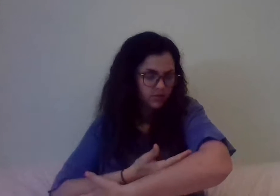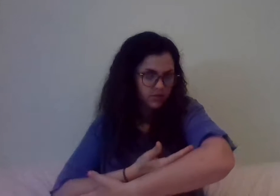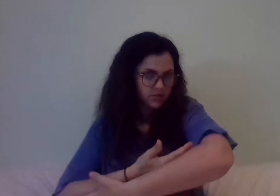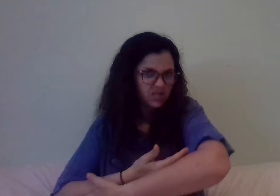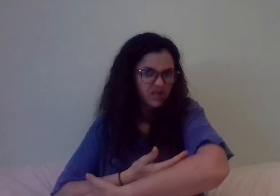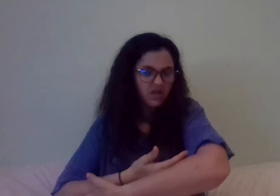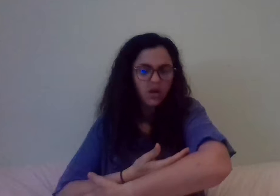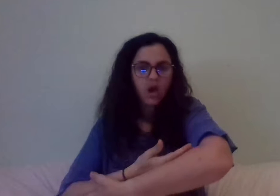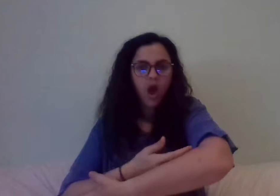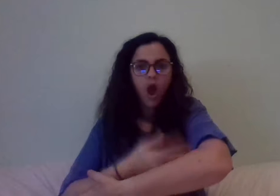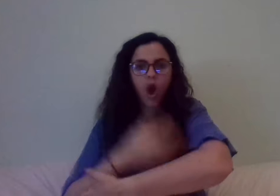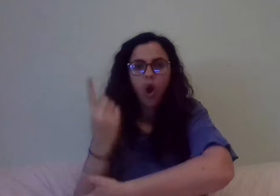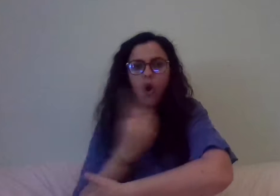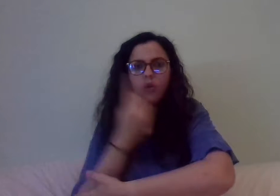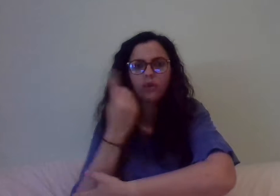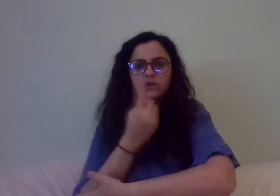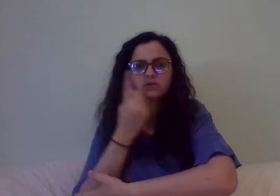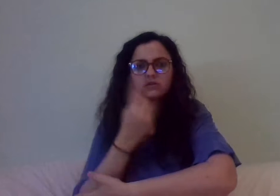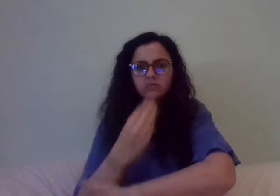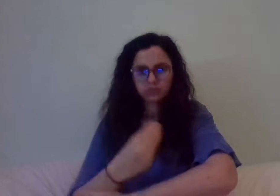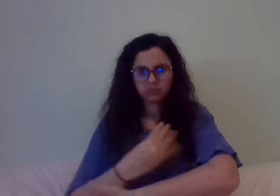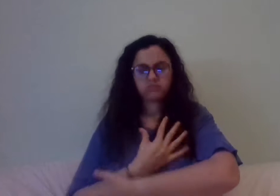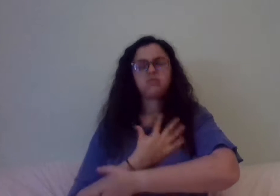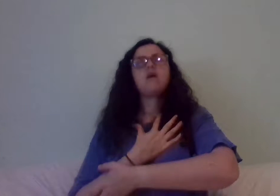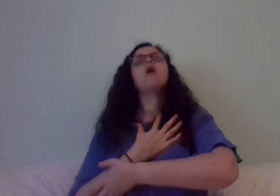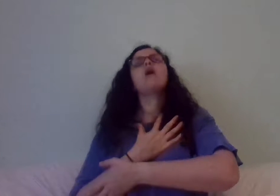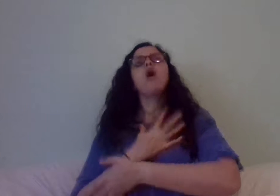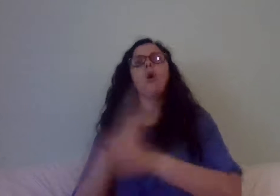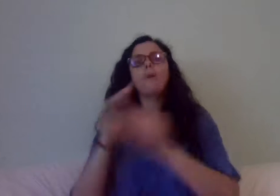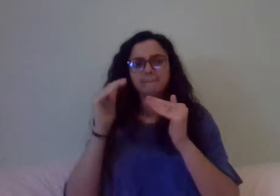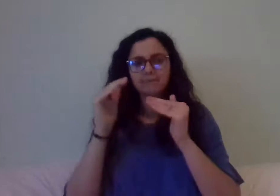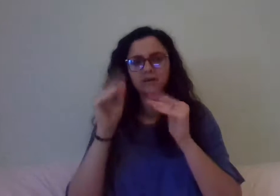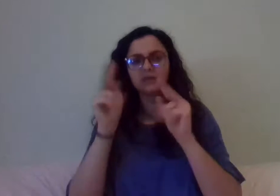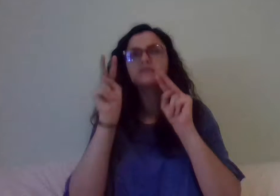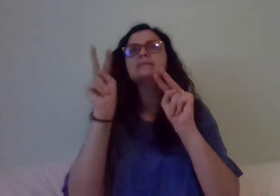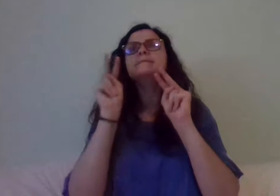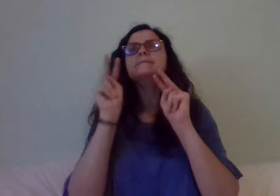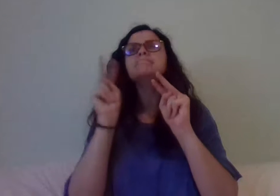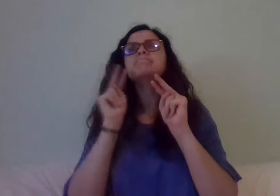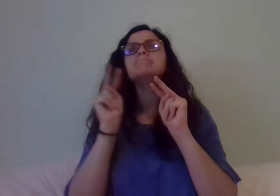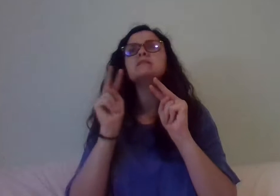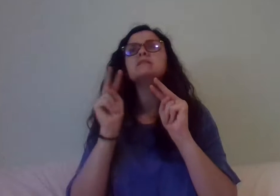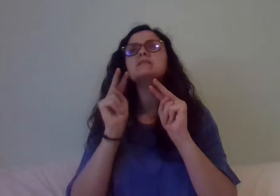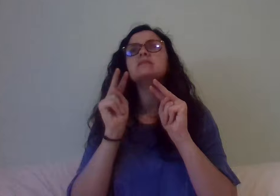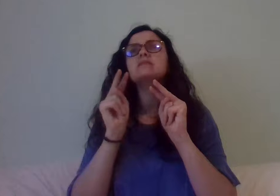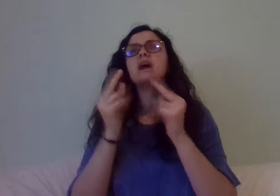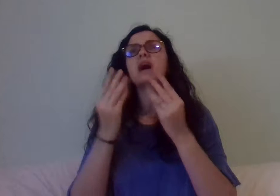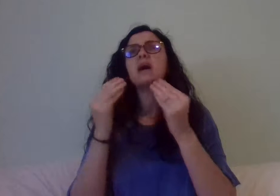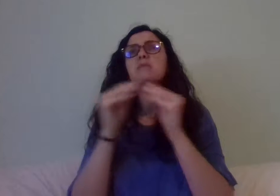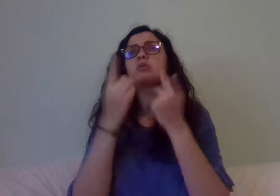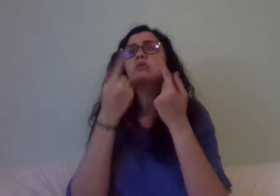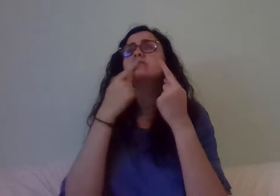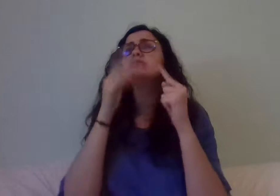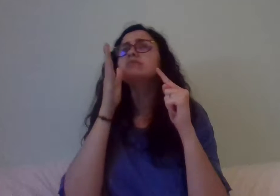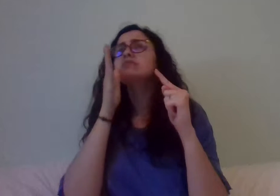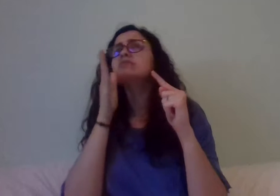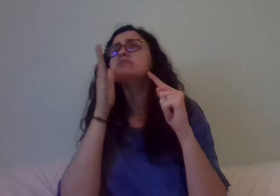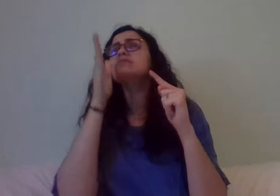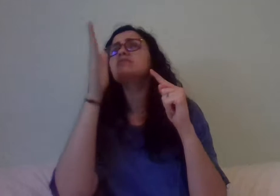forward idea of hope, this message of a brighter future, a greater day lying ahead. But what you can see